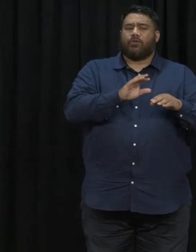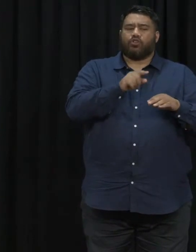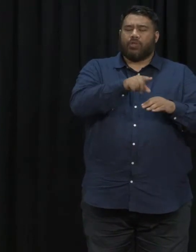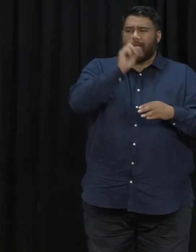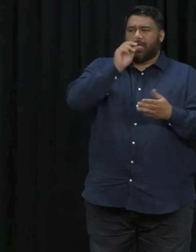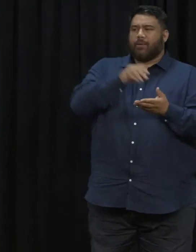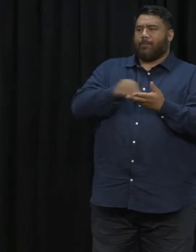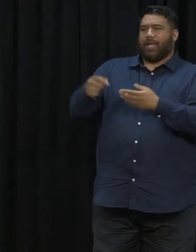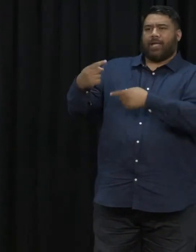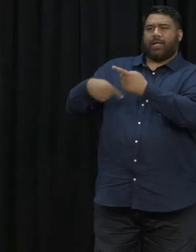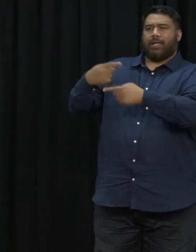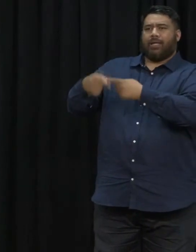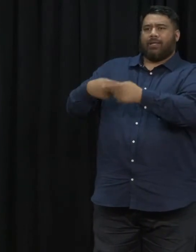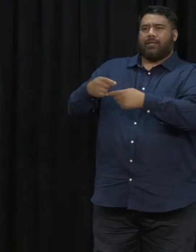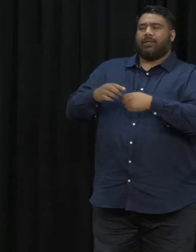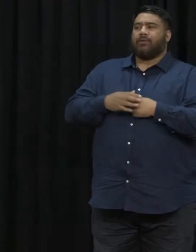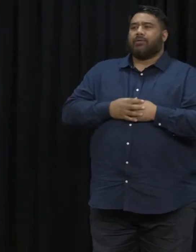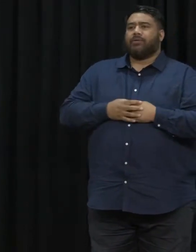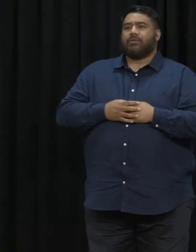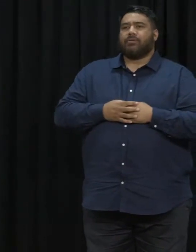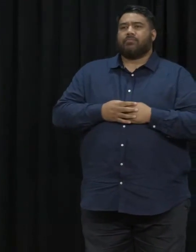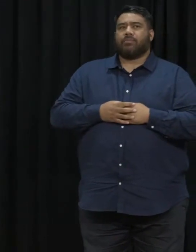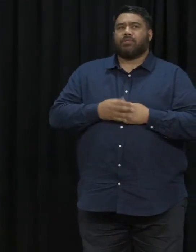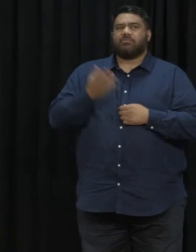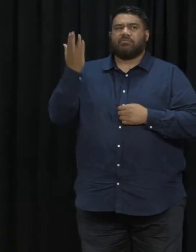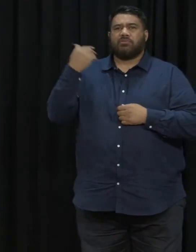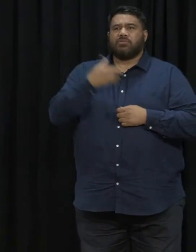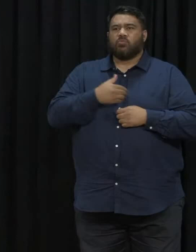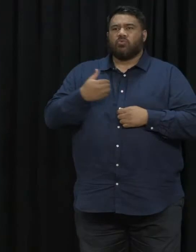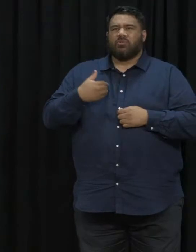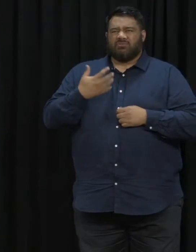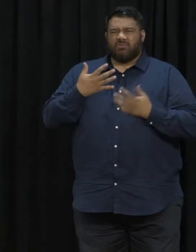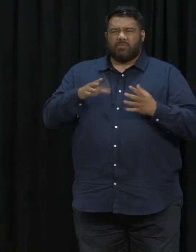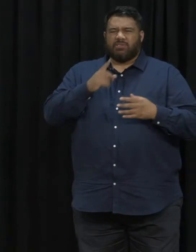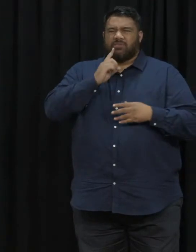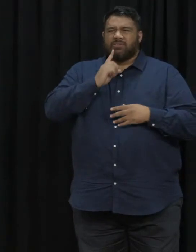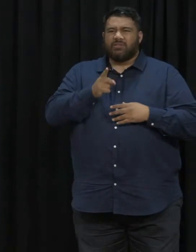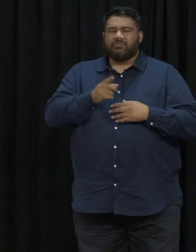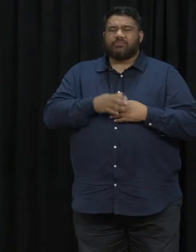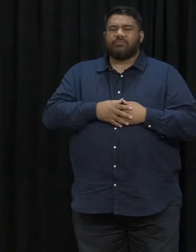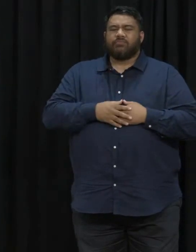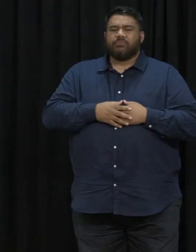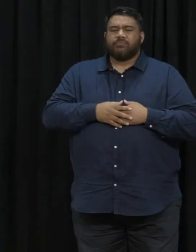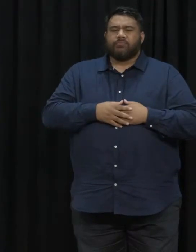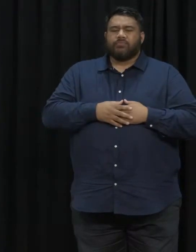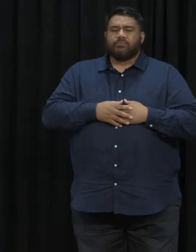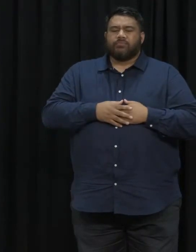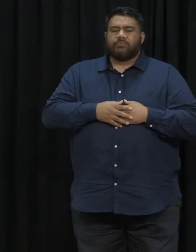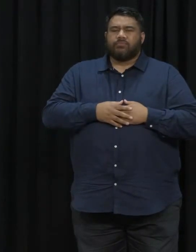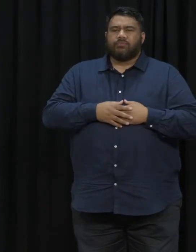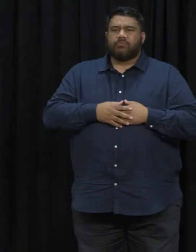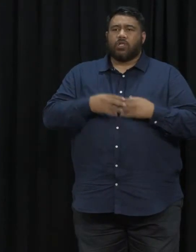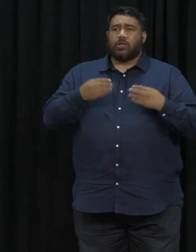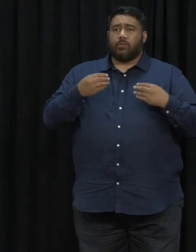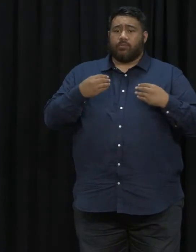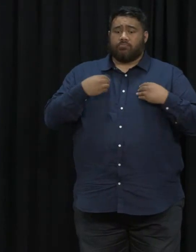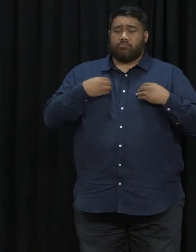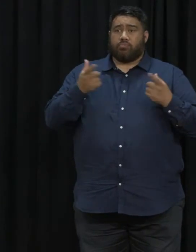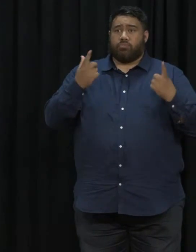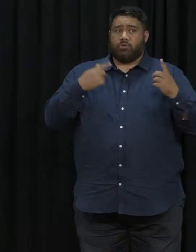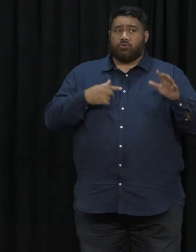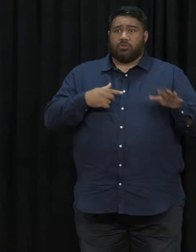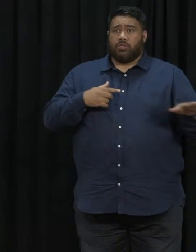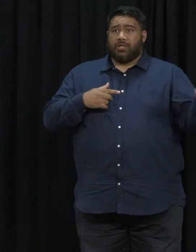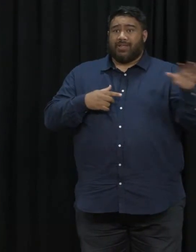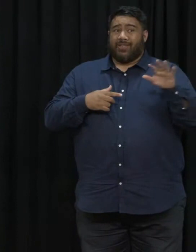what I would say, and Henry, what I said this morning, was that if we have that sustained feedback from employers that there